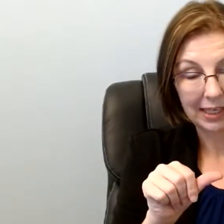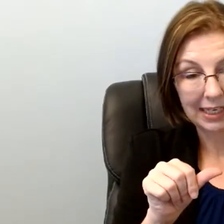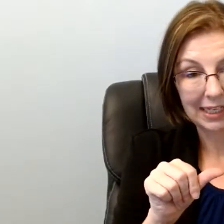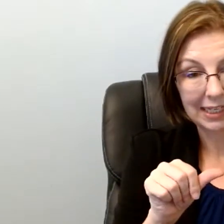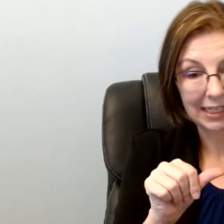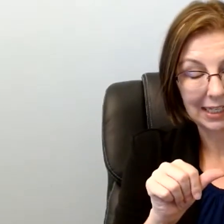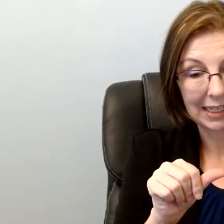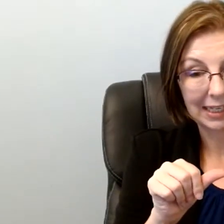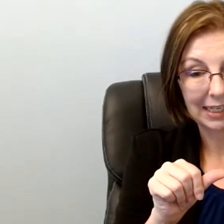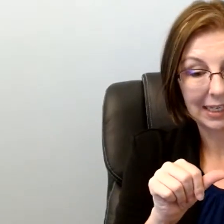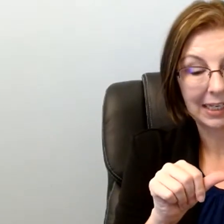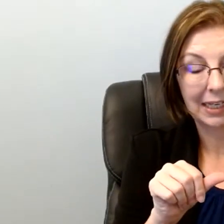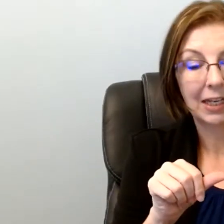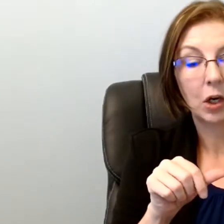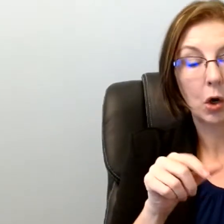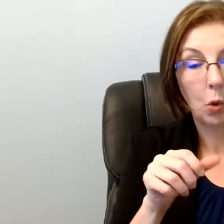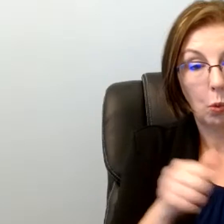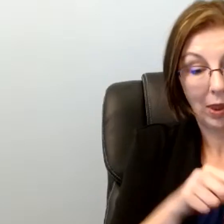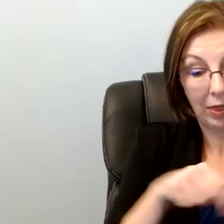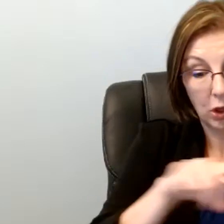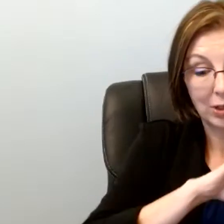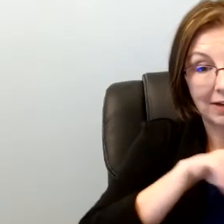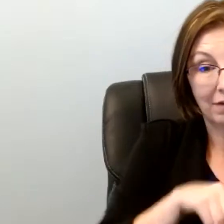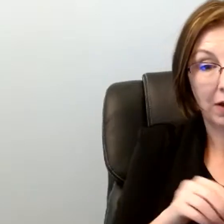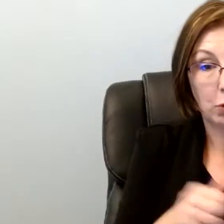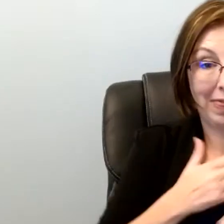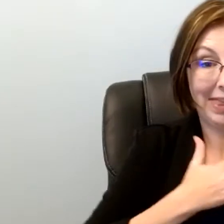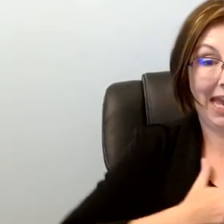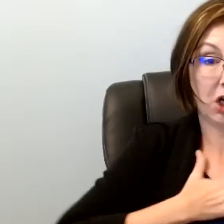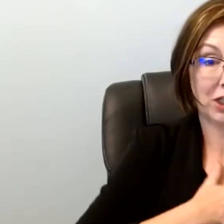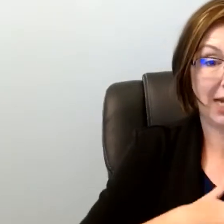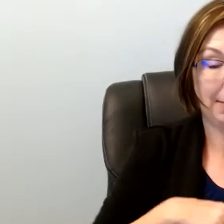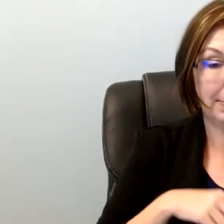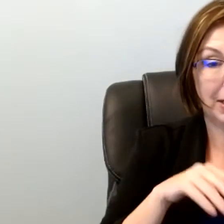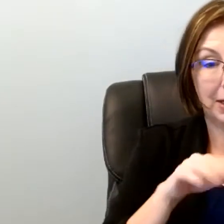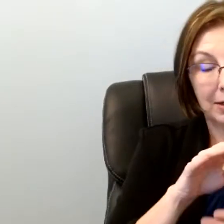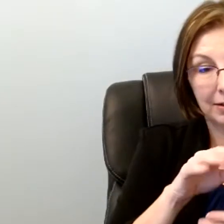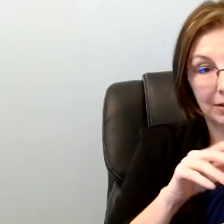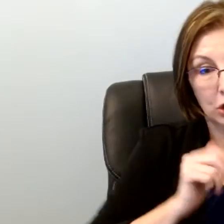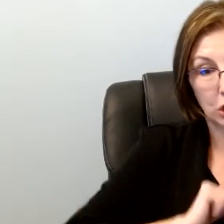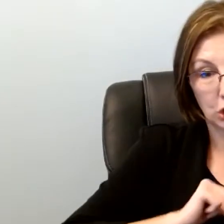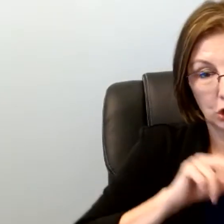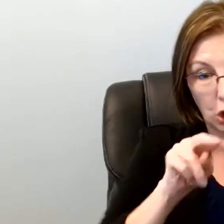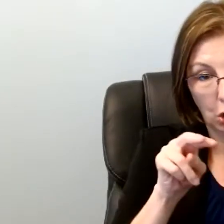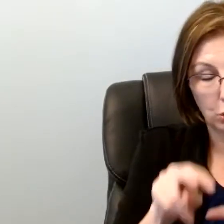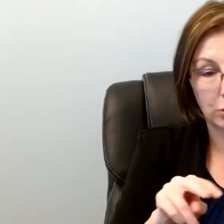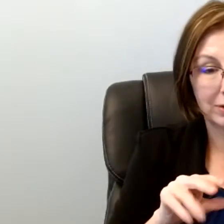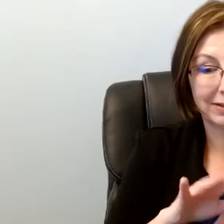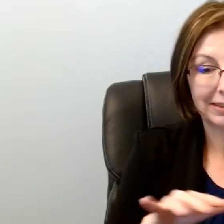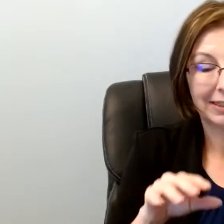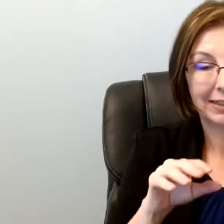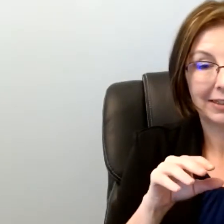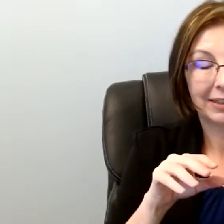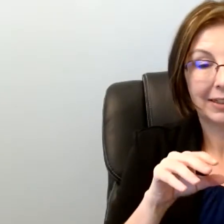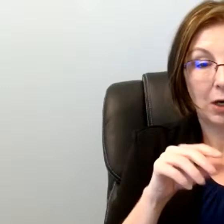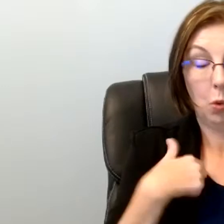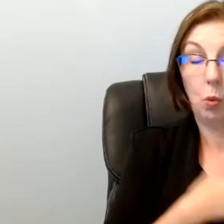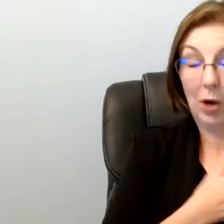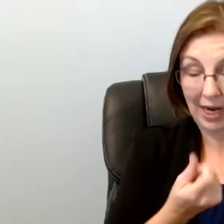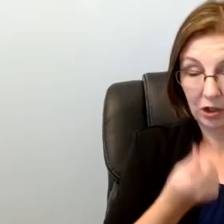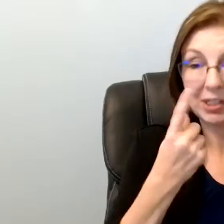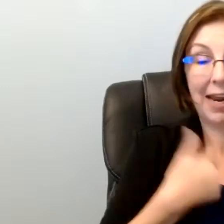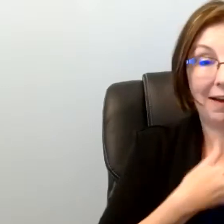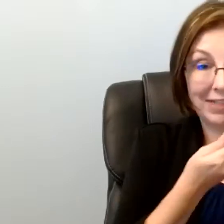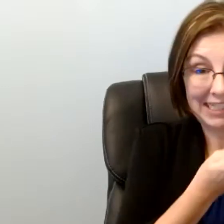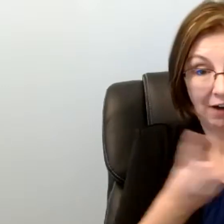the entertainment industry. From our pre-visit, we understand that there are a number of barriers in this industry specifically, and we are